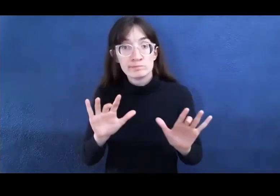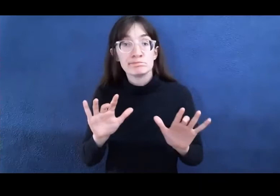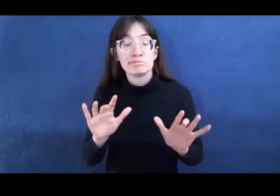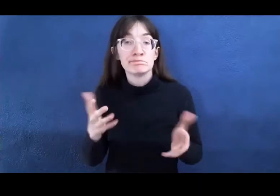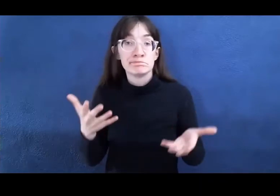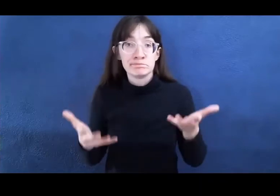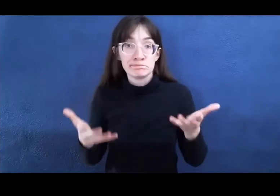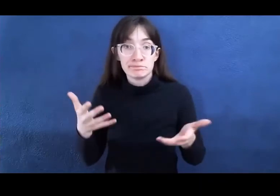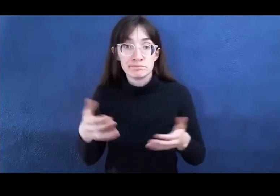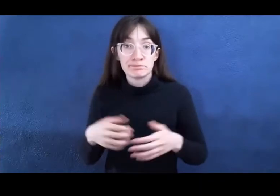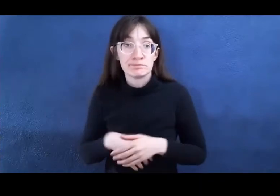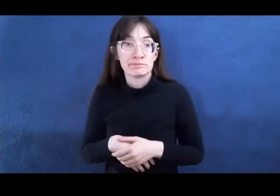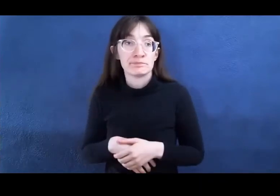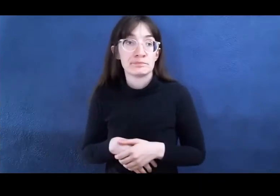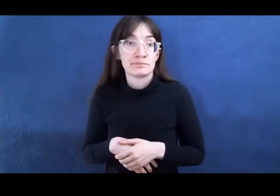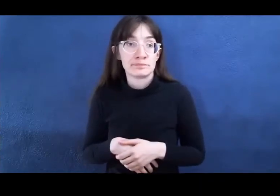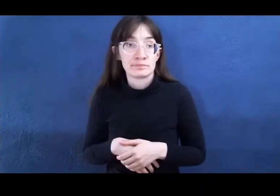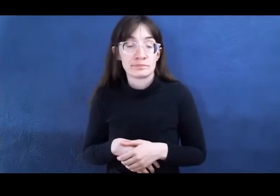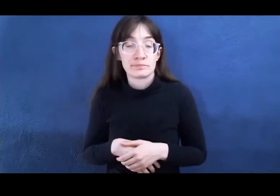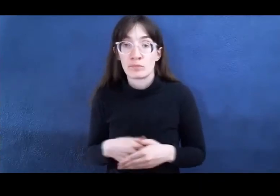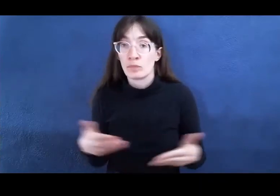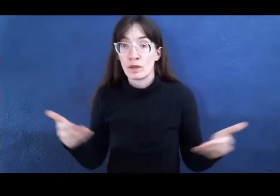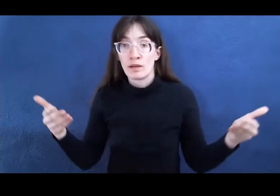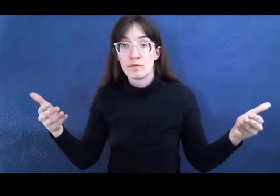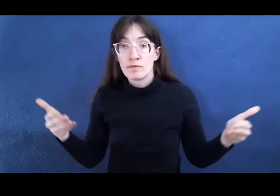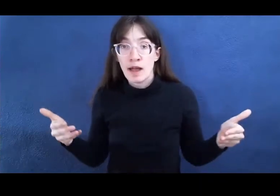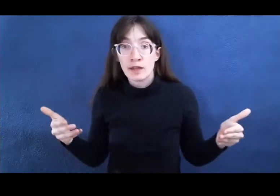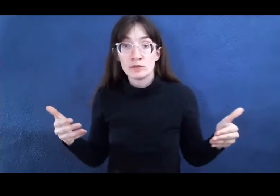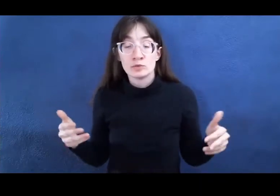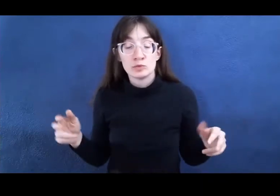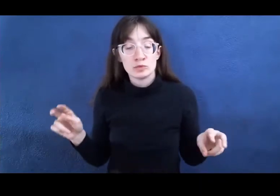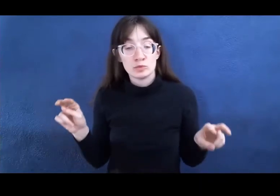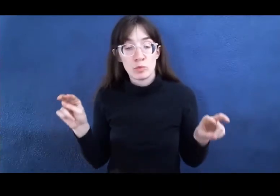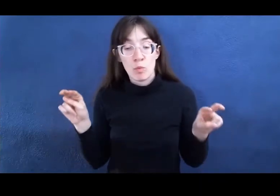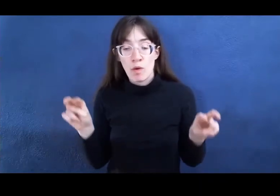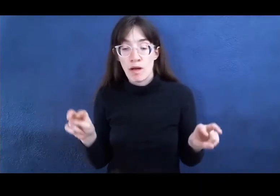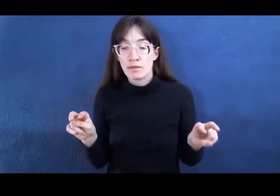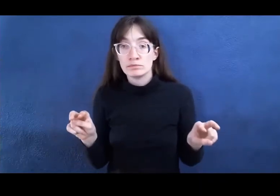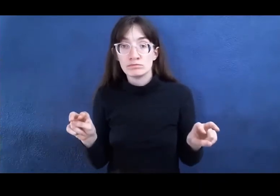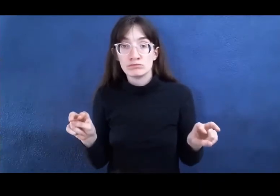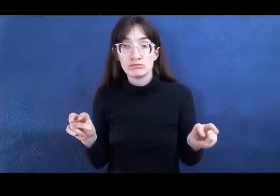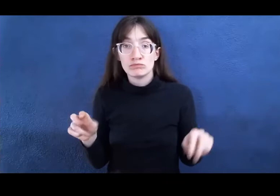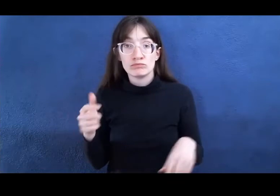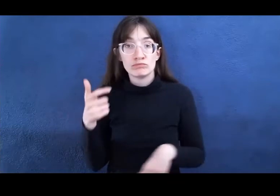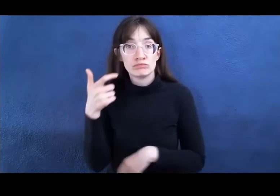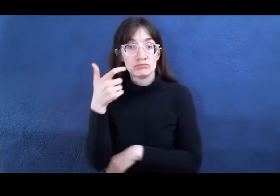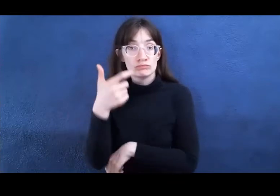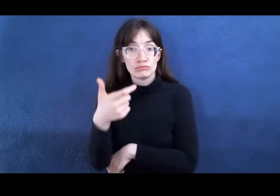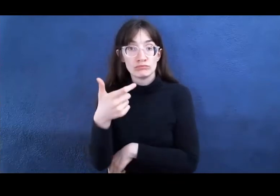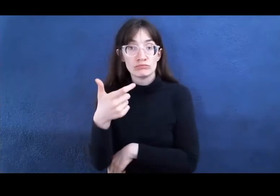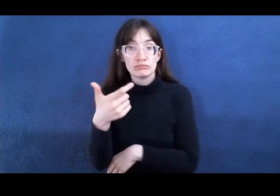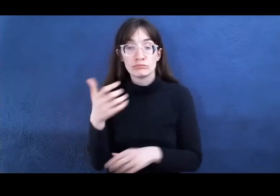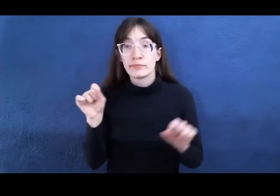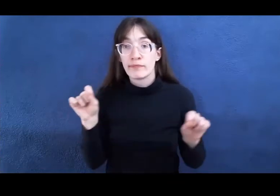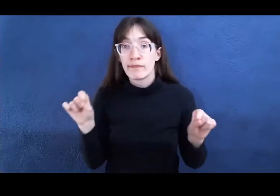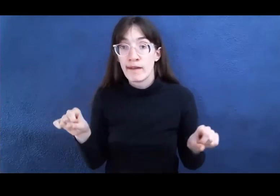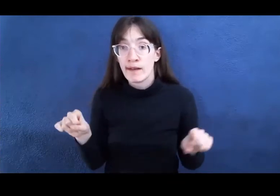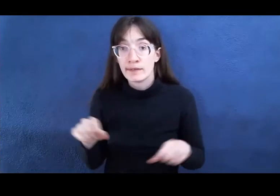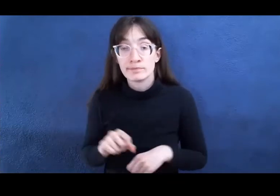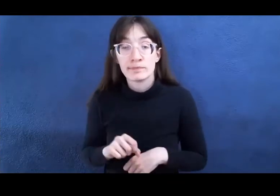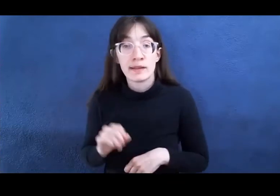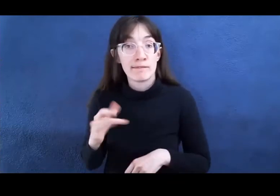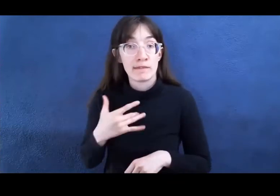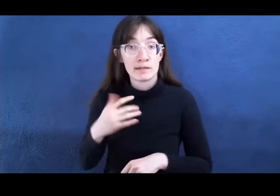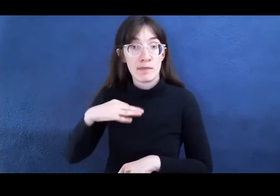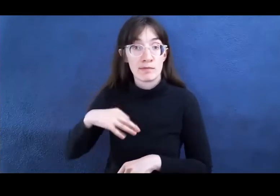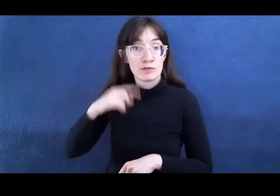You're invited to watch if that feels useful today. You're also invited to maybe